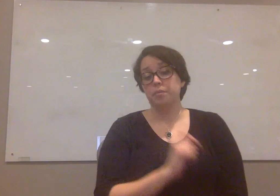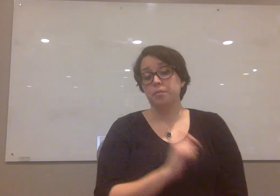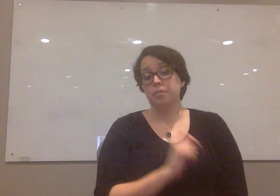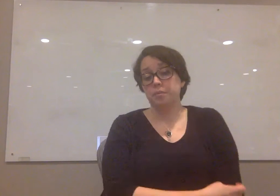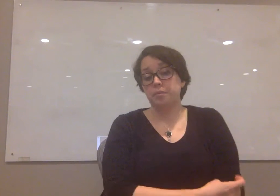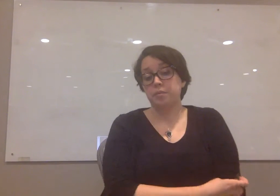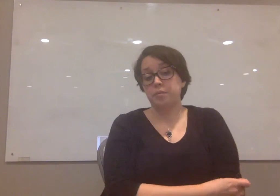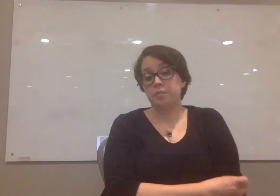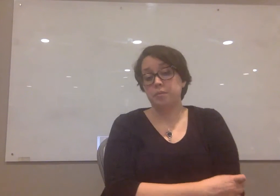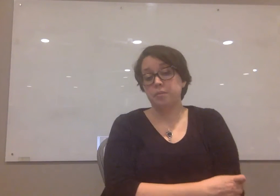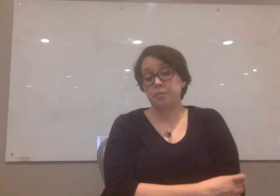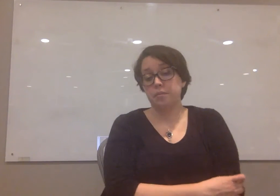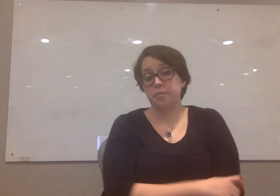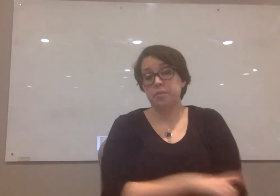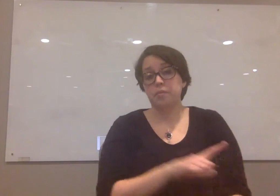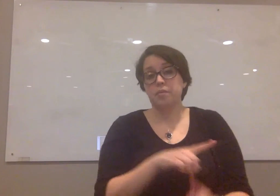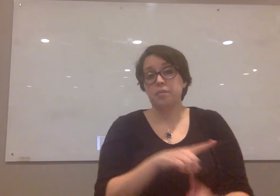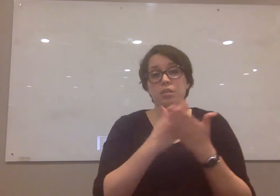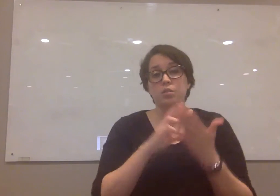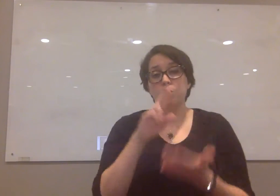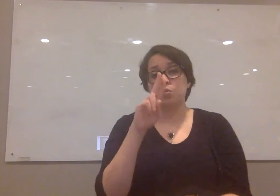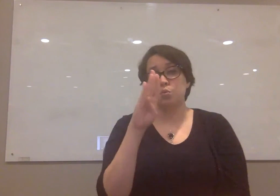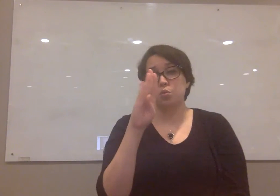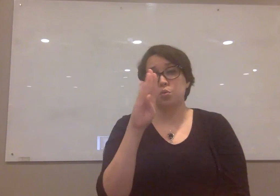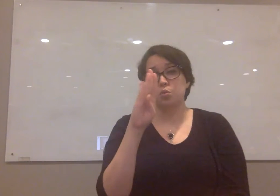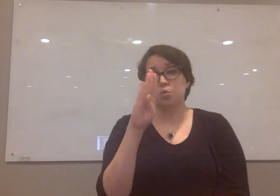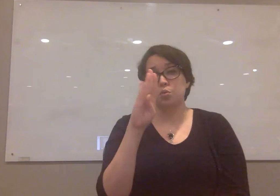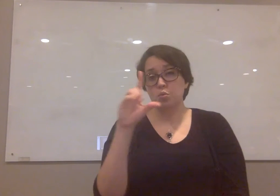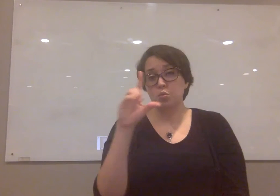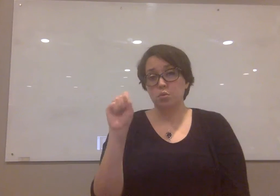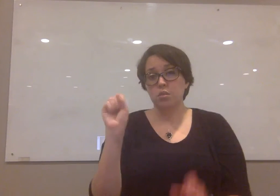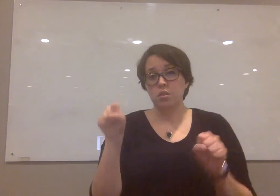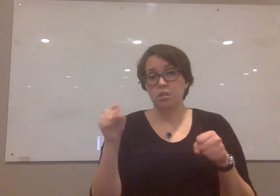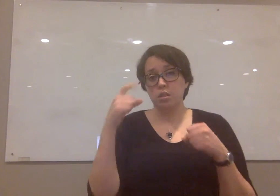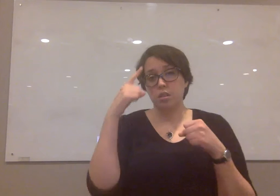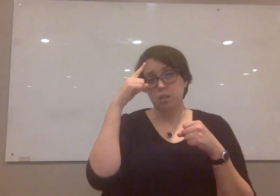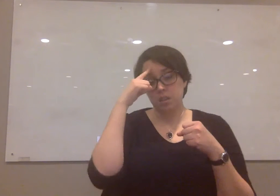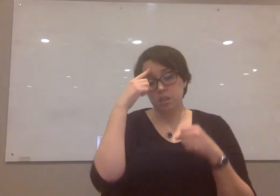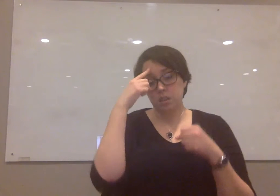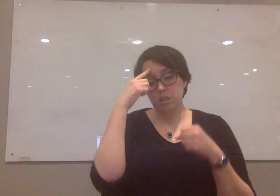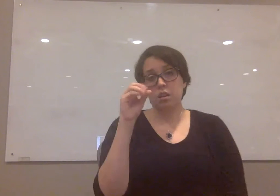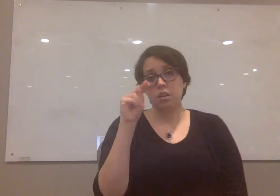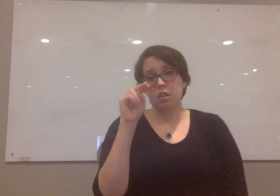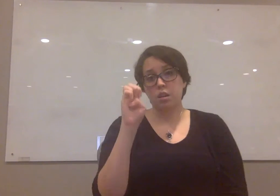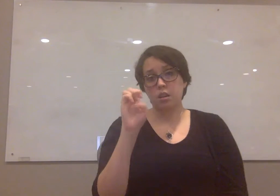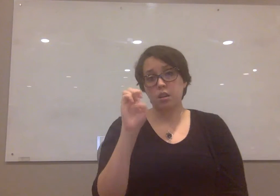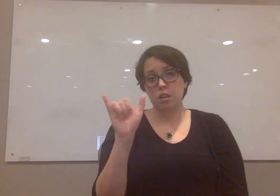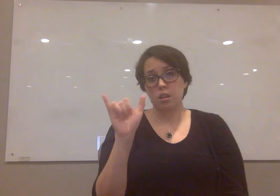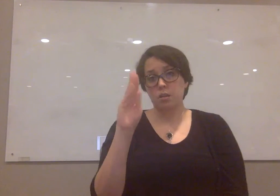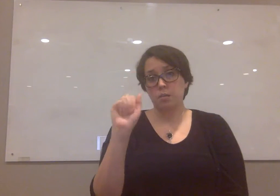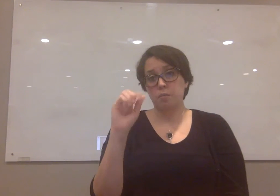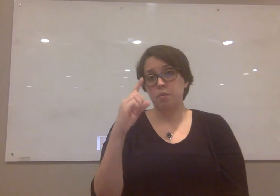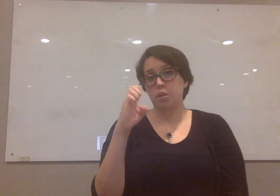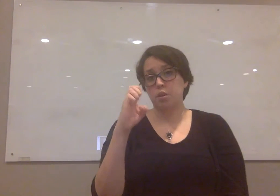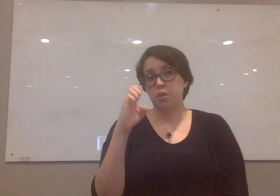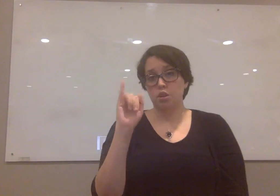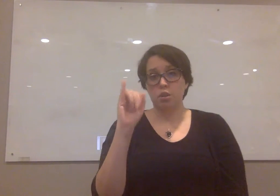Ruby tools can do Elixir monitoring now. I think Honeybadger.io can. Oh, totally. Yeah. And there's